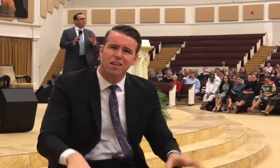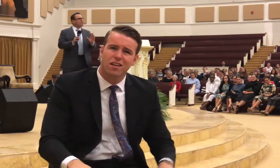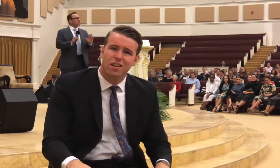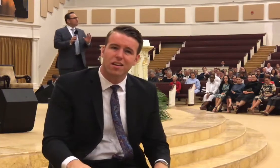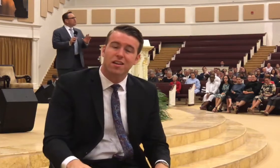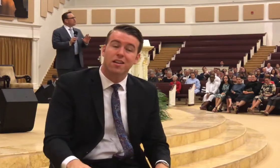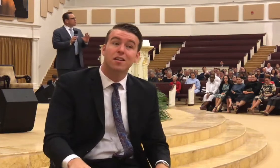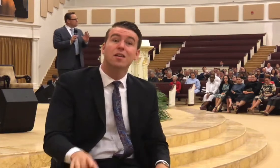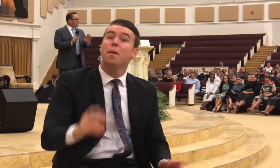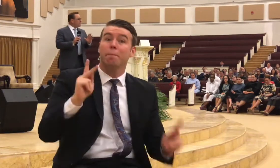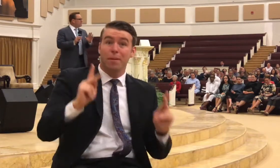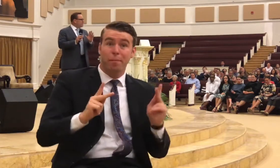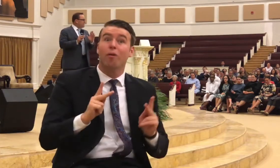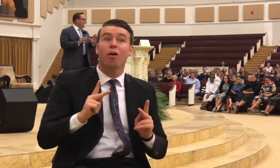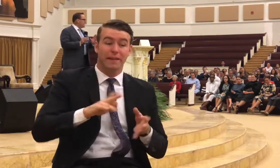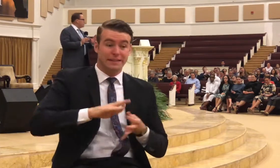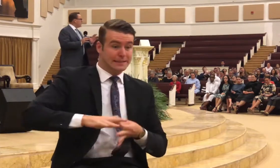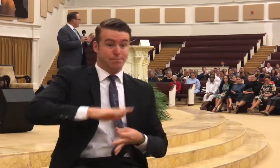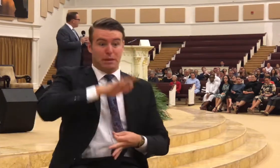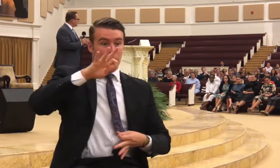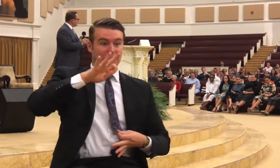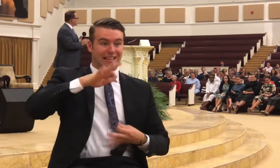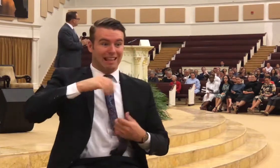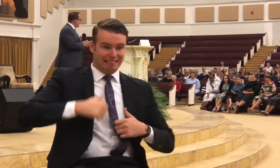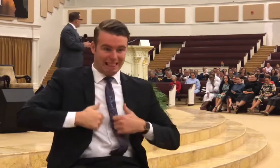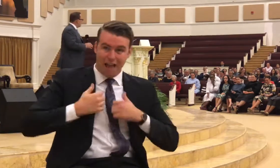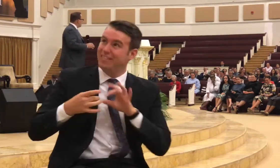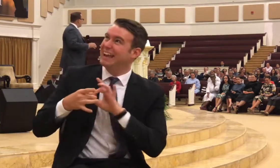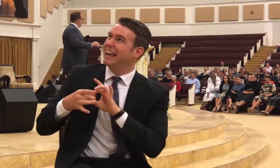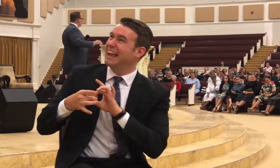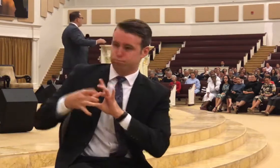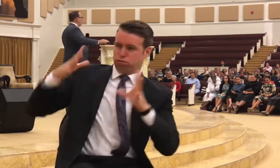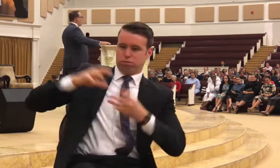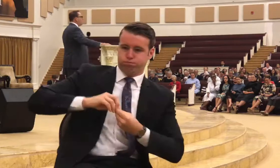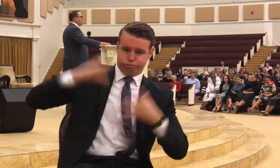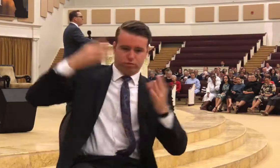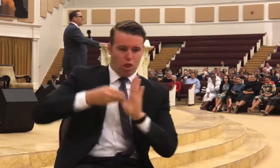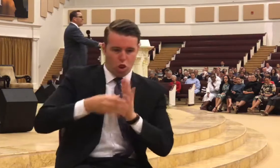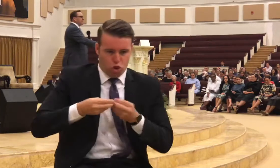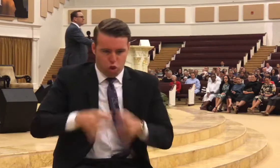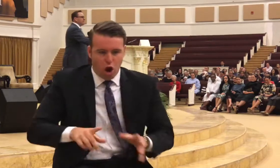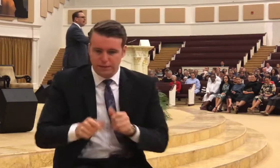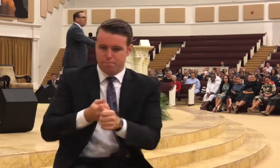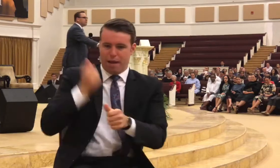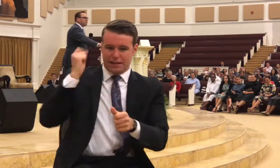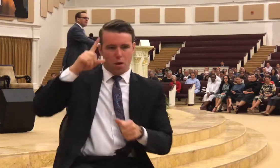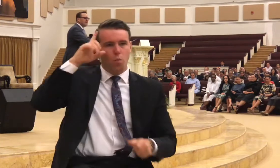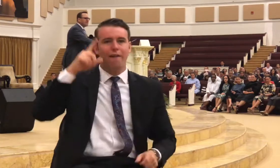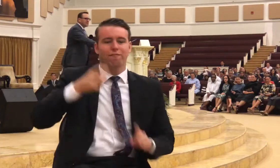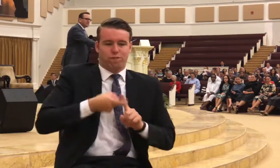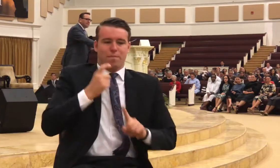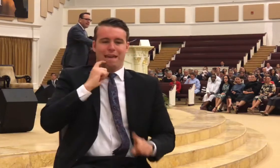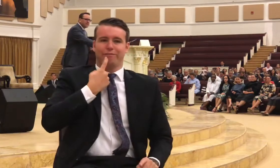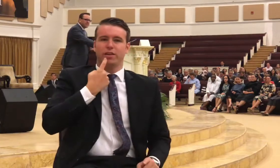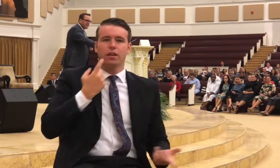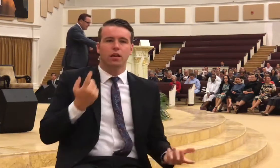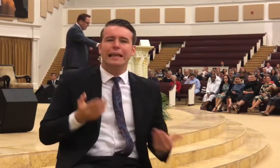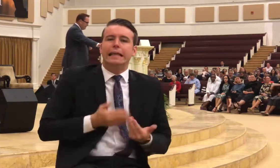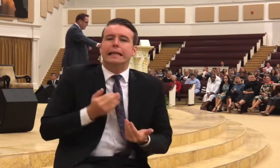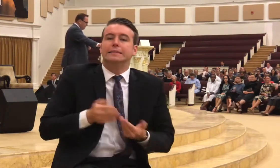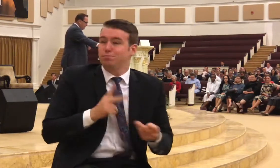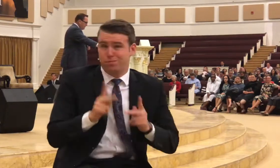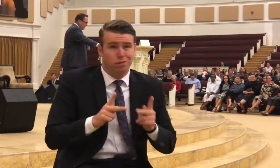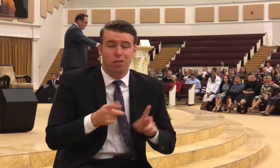You can lose your spiritual man. You can lose your soul over being envious about what you didn't get that somebody else